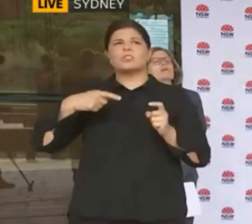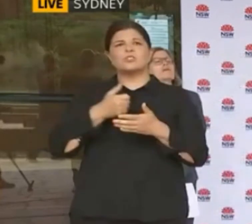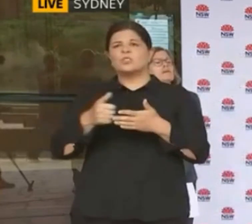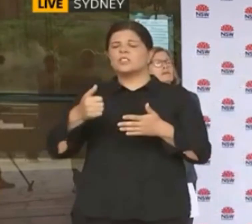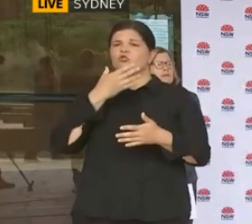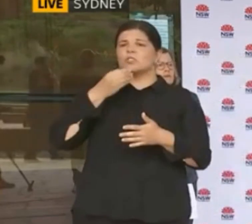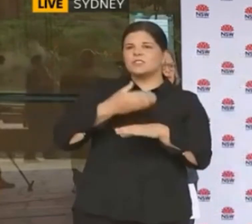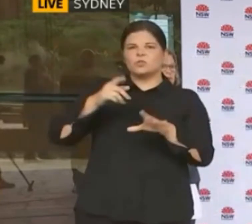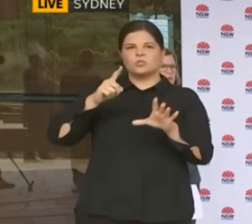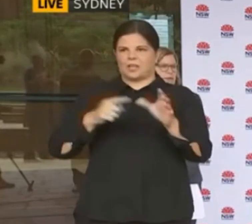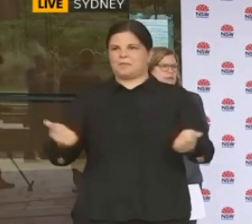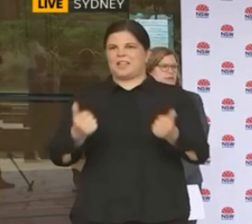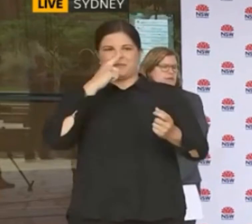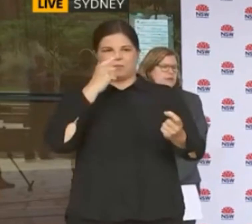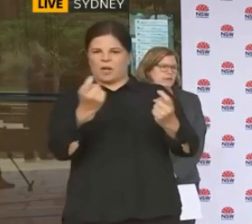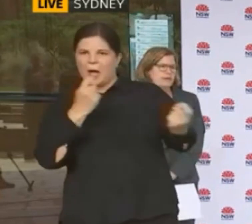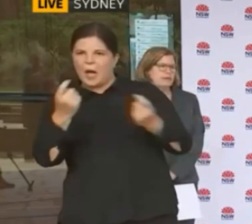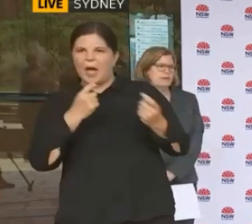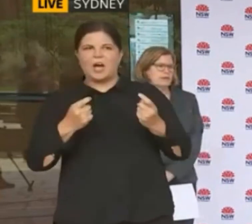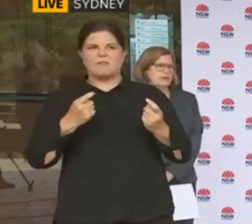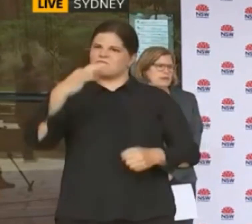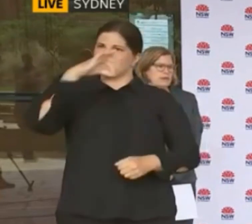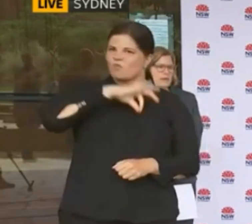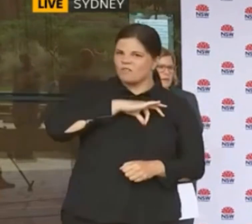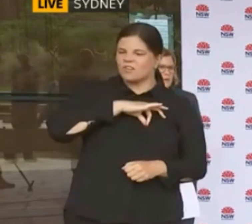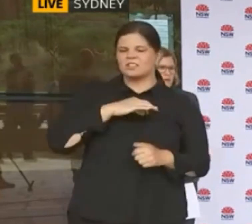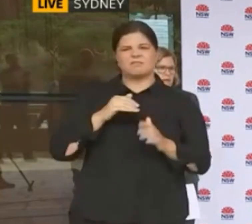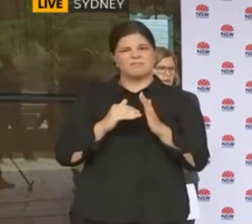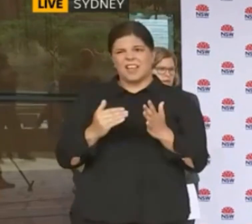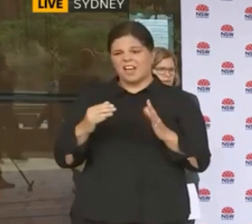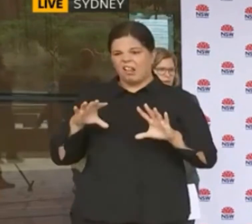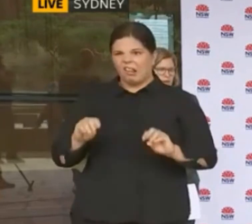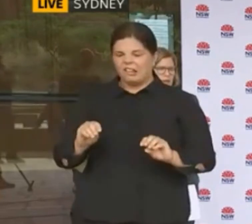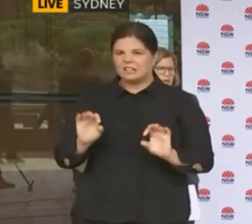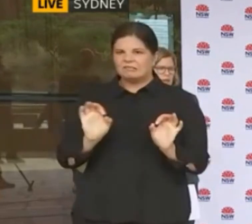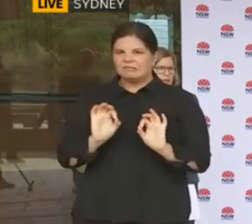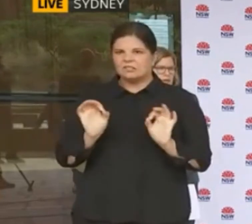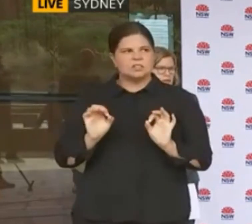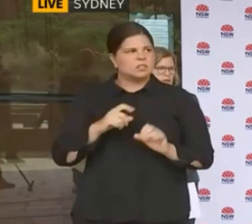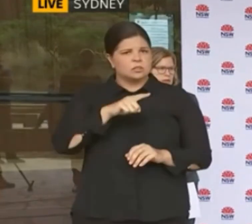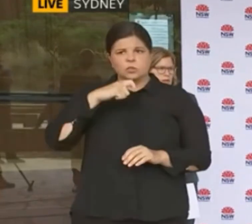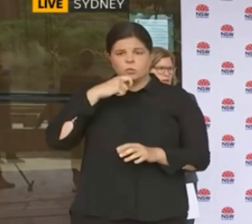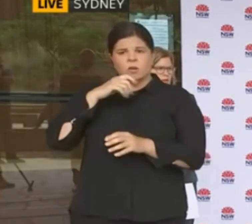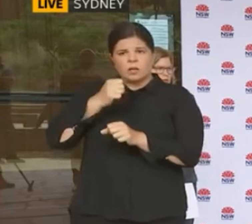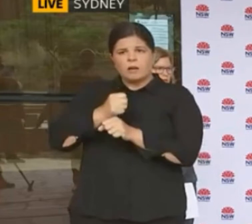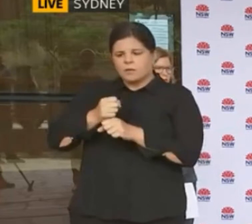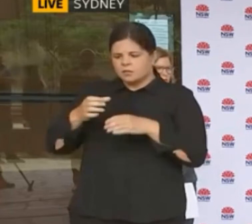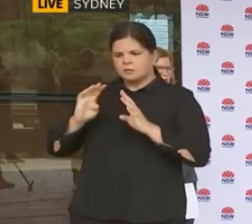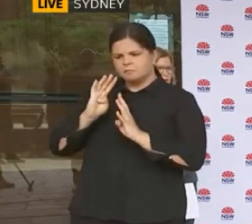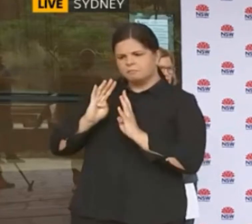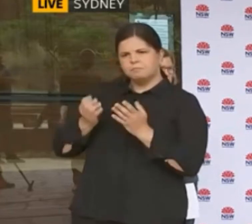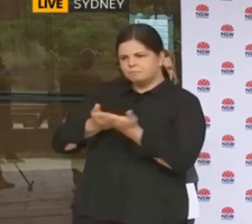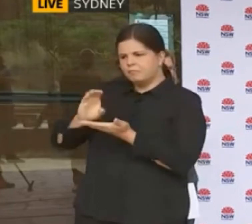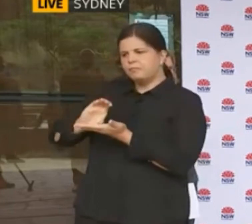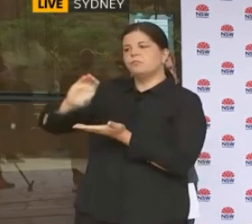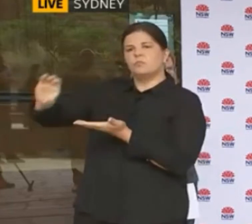season right now. So obviously you're considering stuff going forward. That clearly means some degree of compensation or a compensation package.